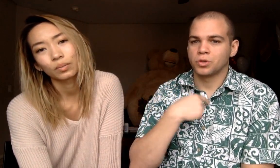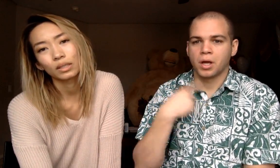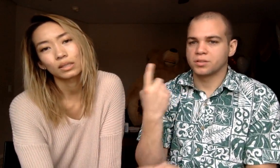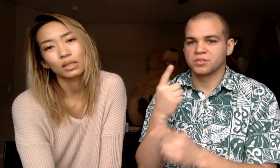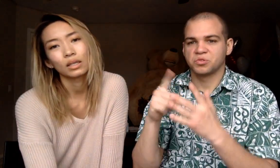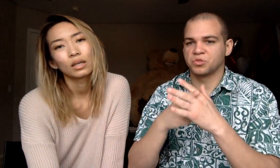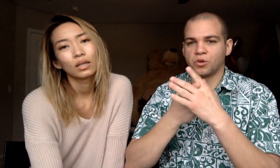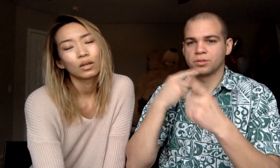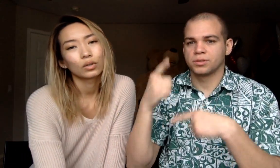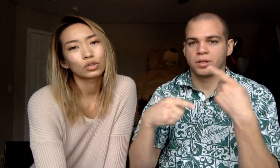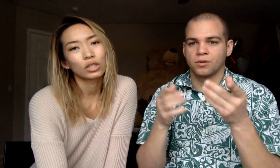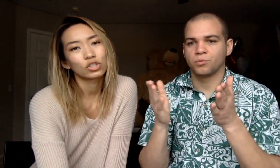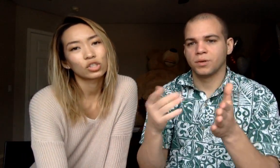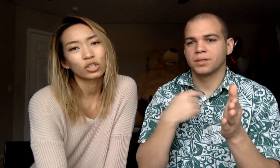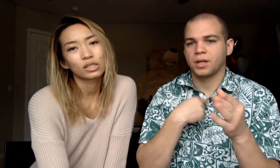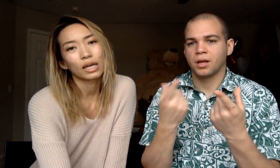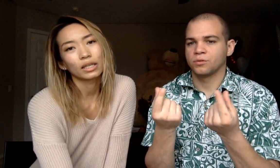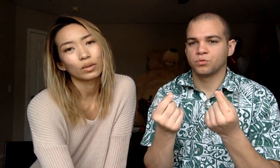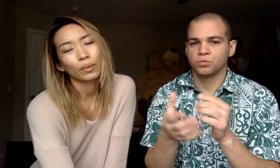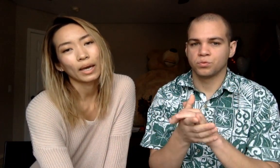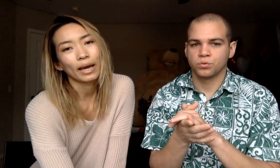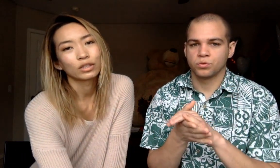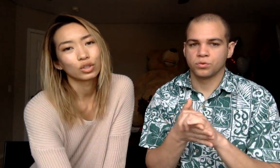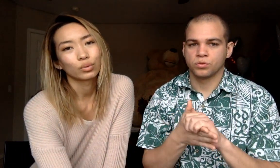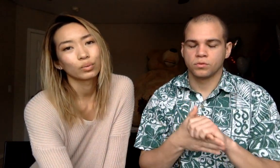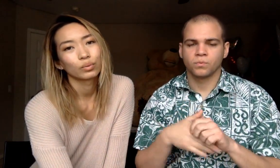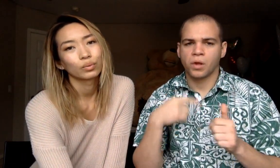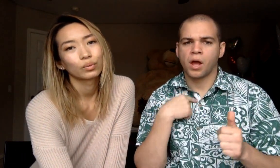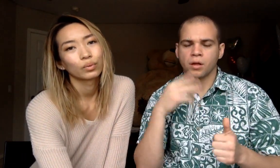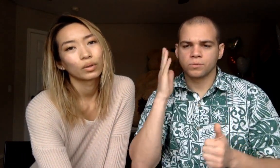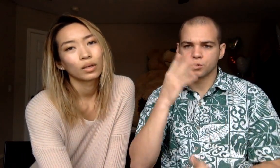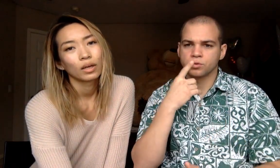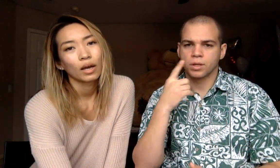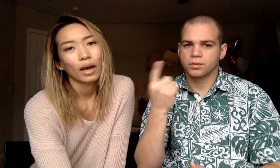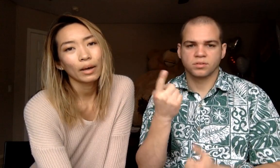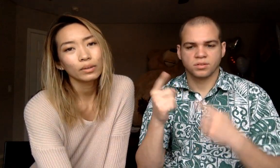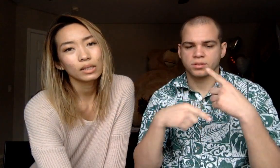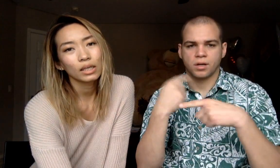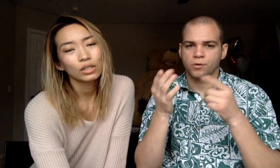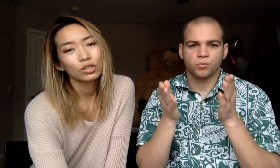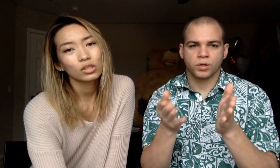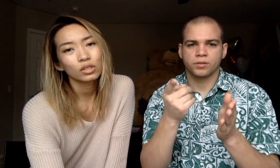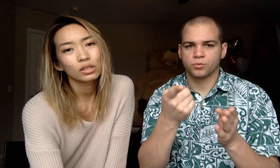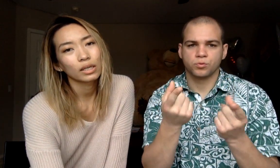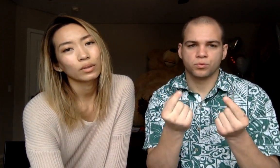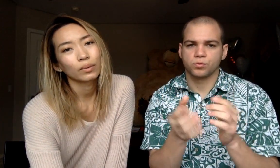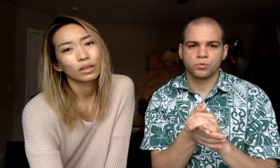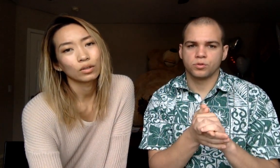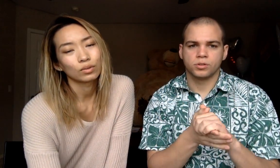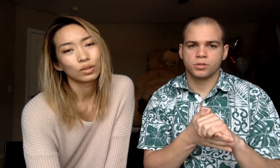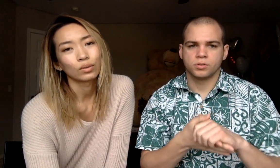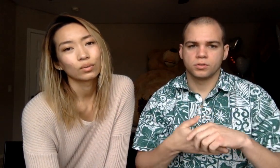PSE, or should I just start signing the way I do? I would say just start signing the way that you do.